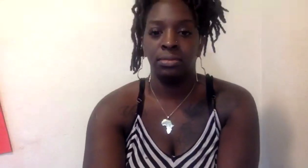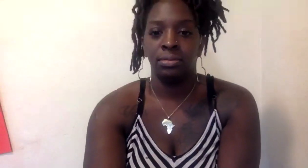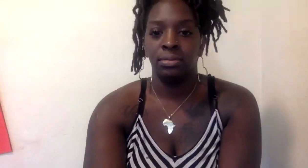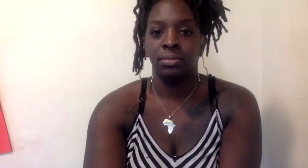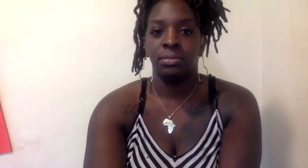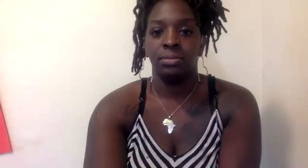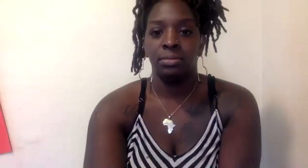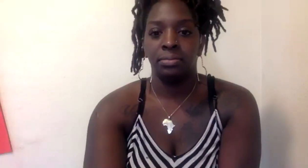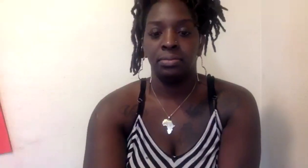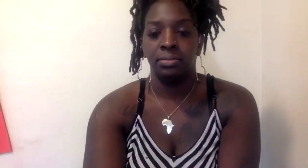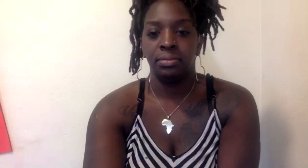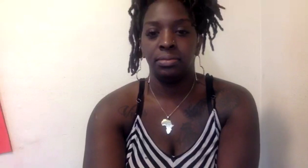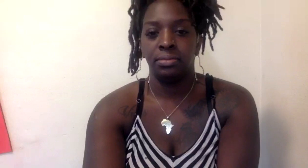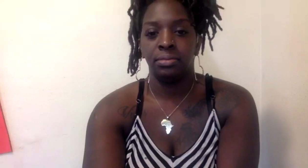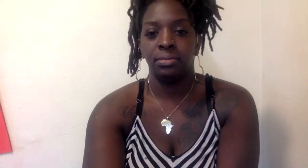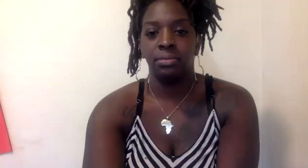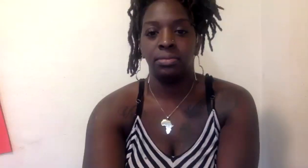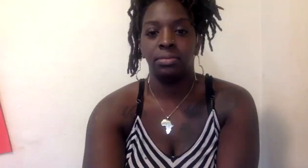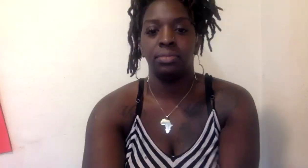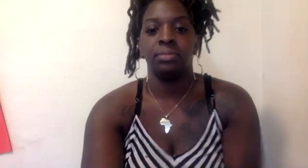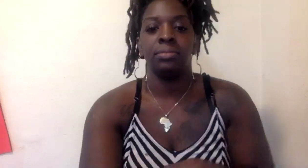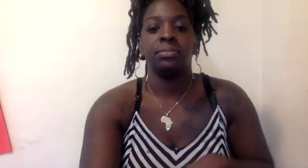Okay, you're spotlighted now.